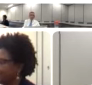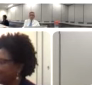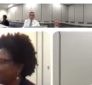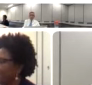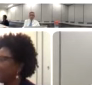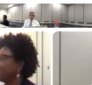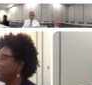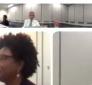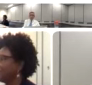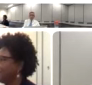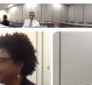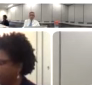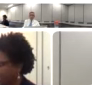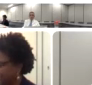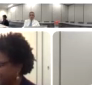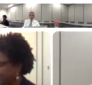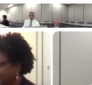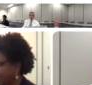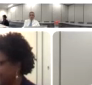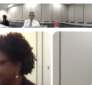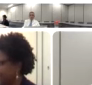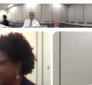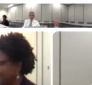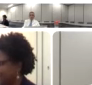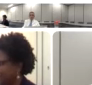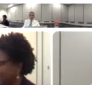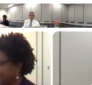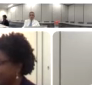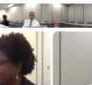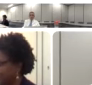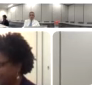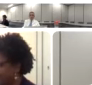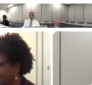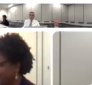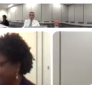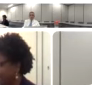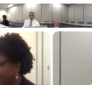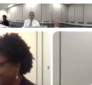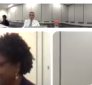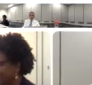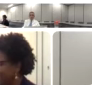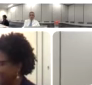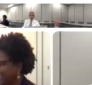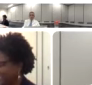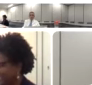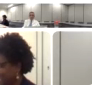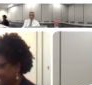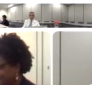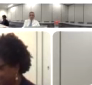state where the job is located. So the key word here is